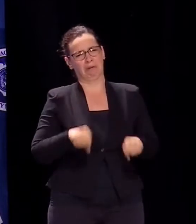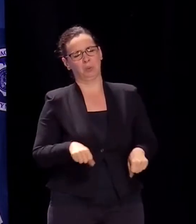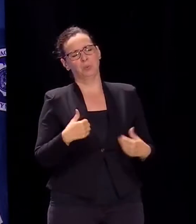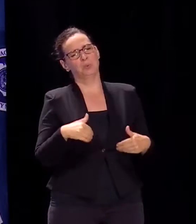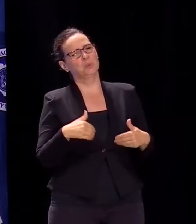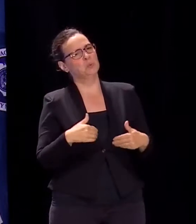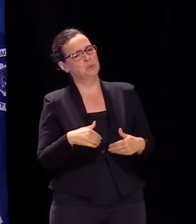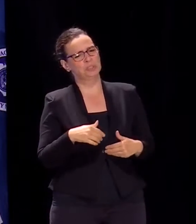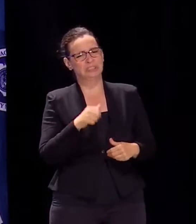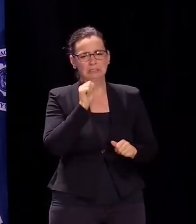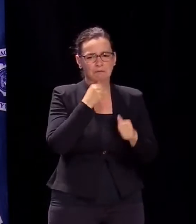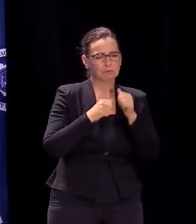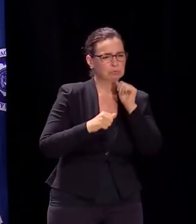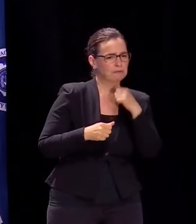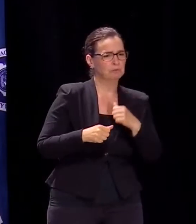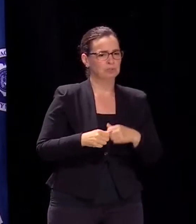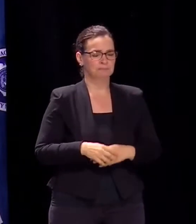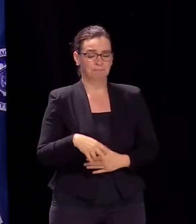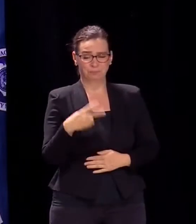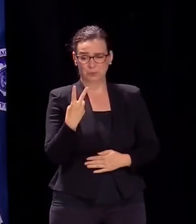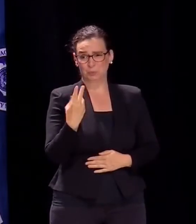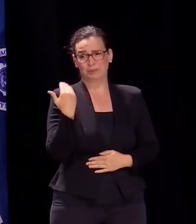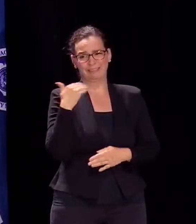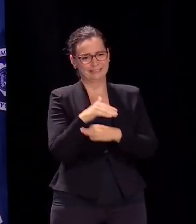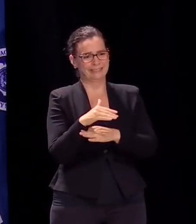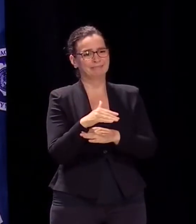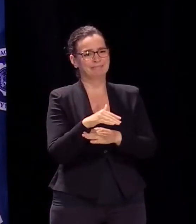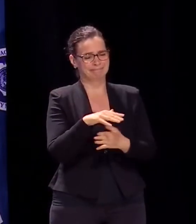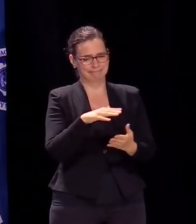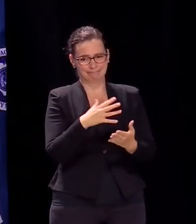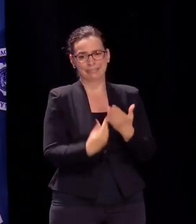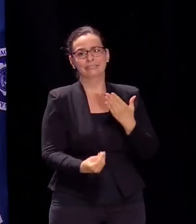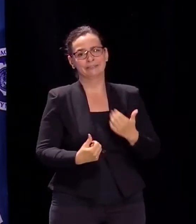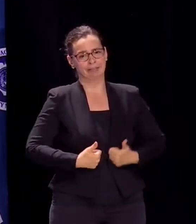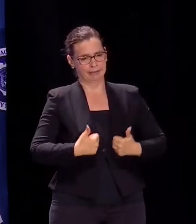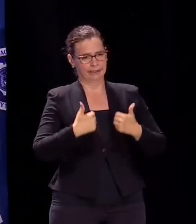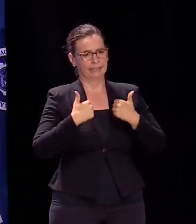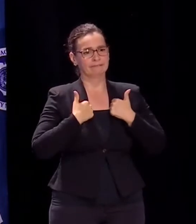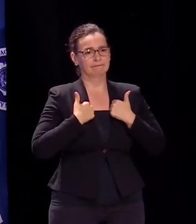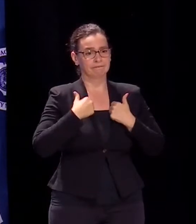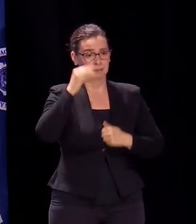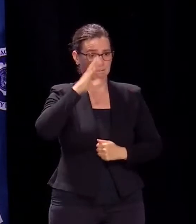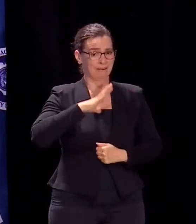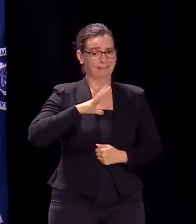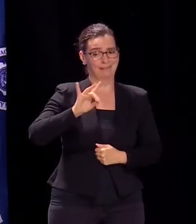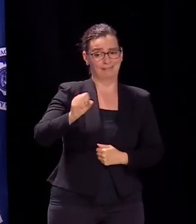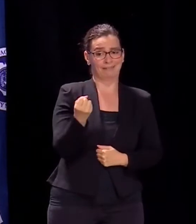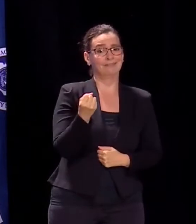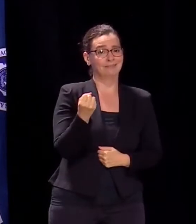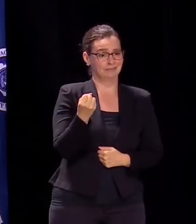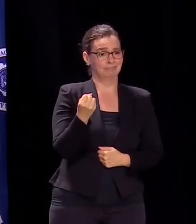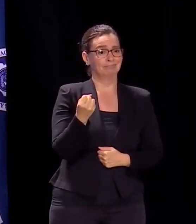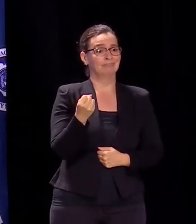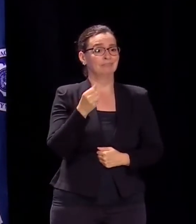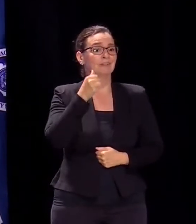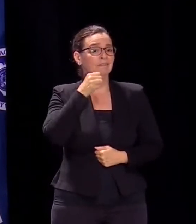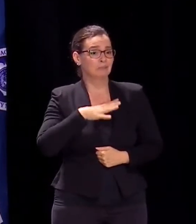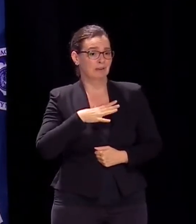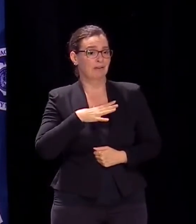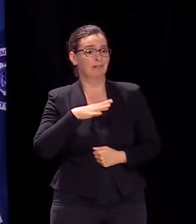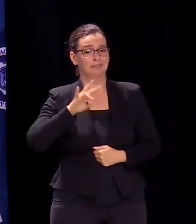of our community over the last 24 hours, a male in his 80s and a female in